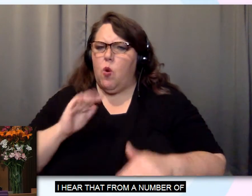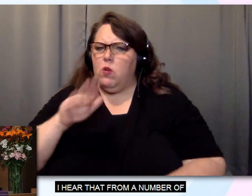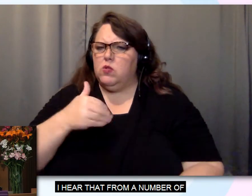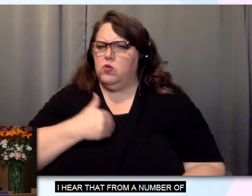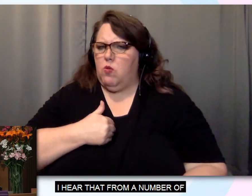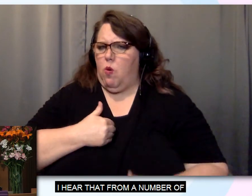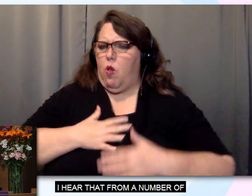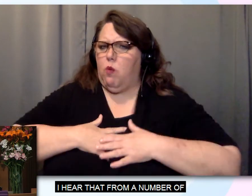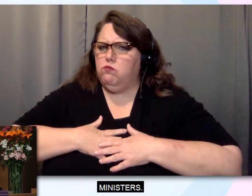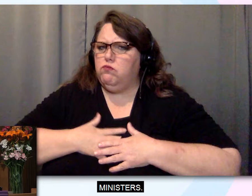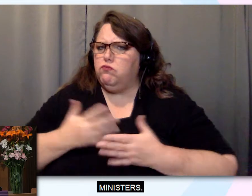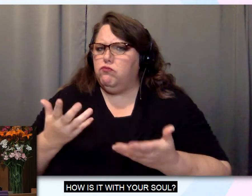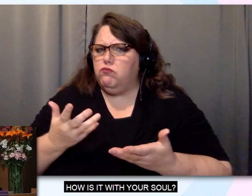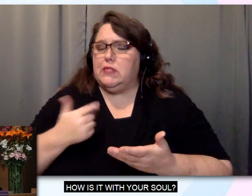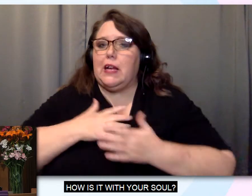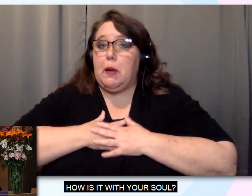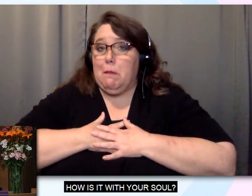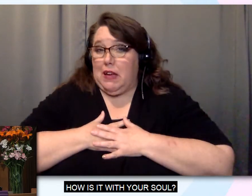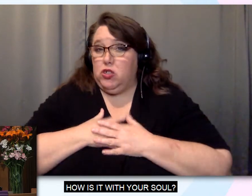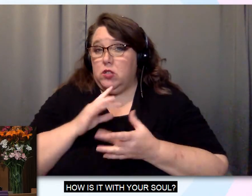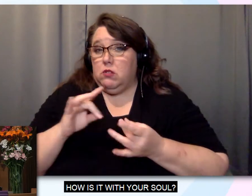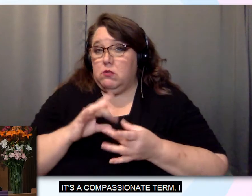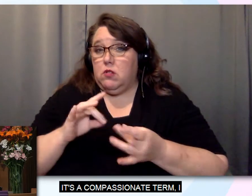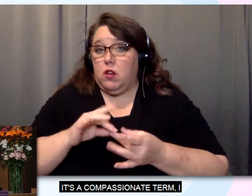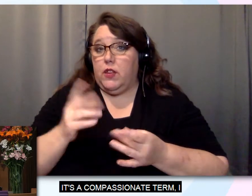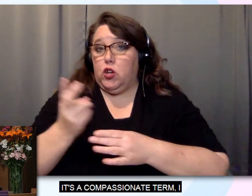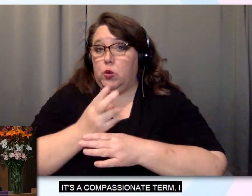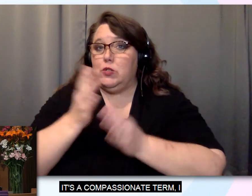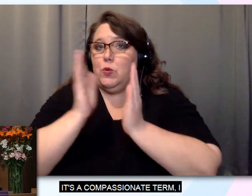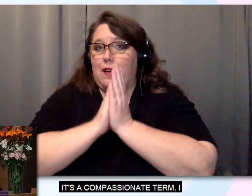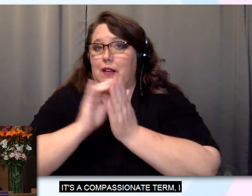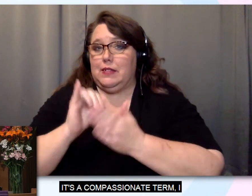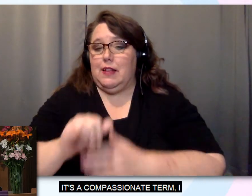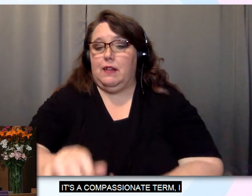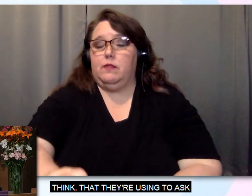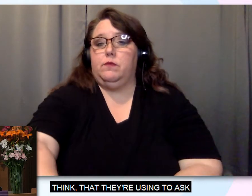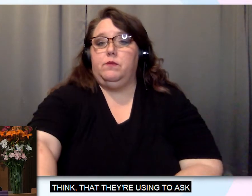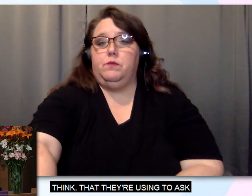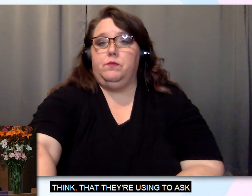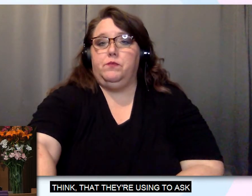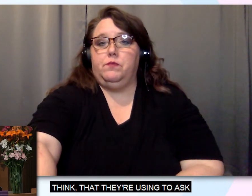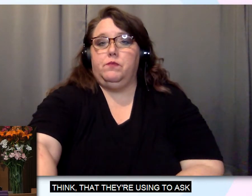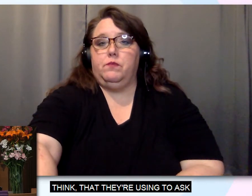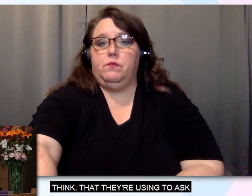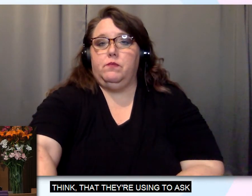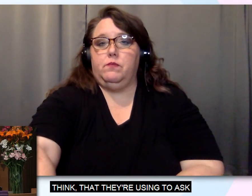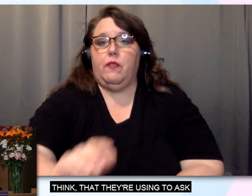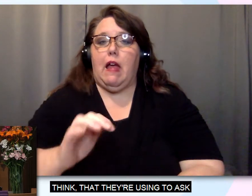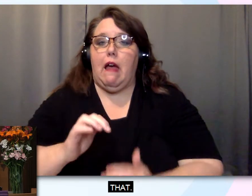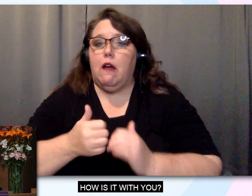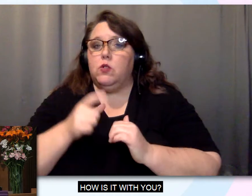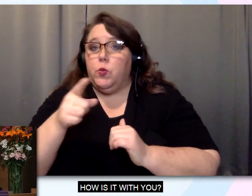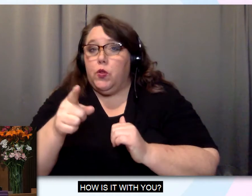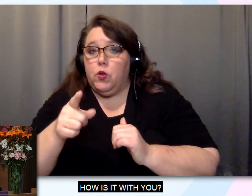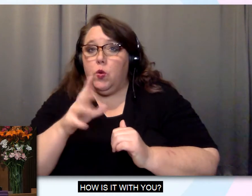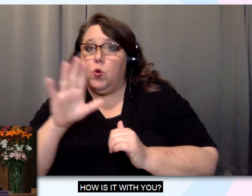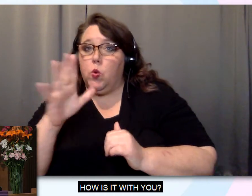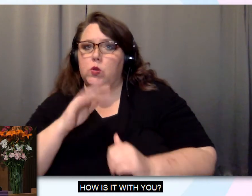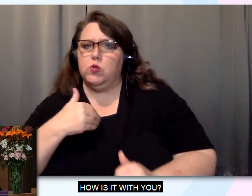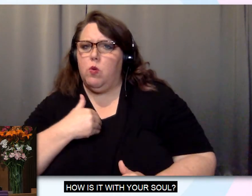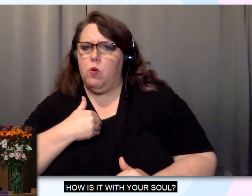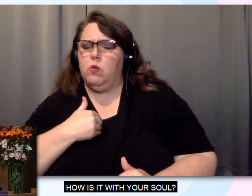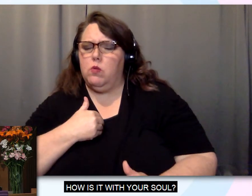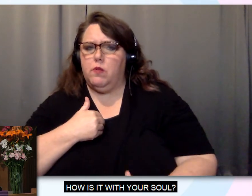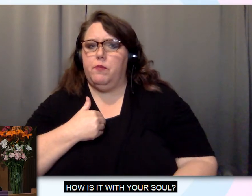they'll just, how is it with your soul? It's a compassionate term, I think, that they're using to ask that. How is it with you? How is it with your